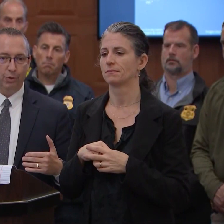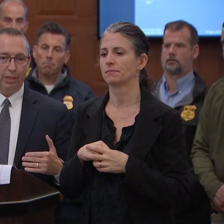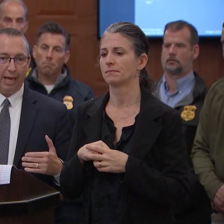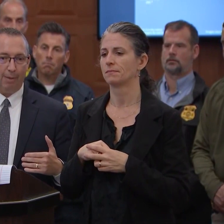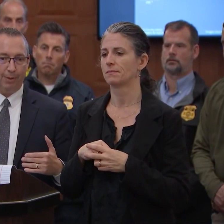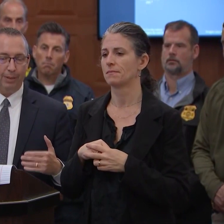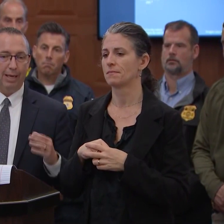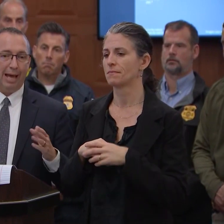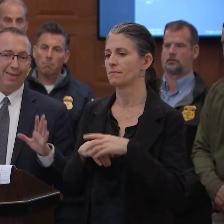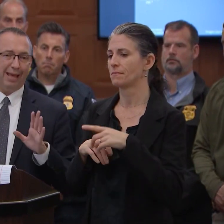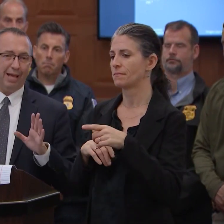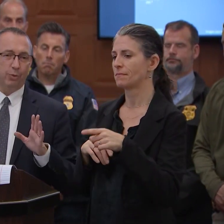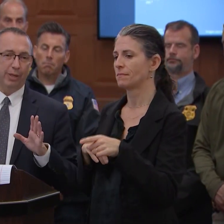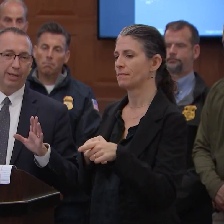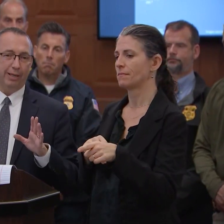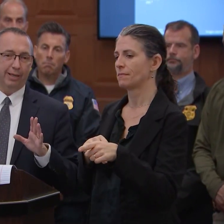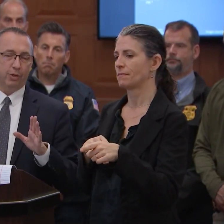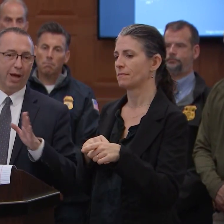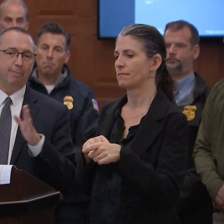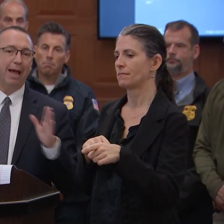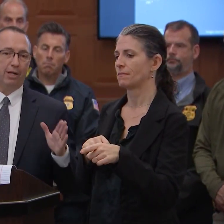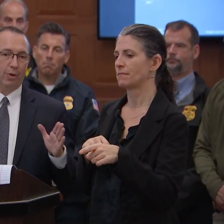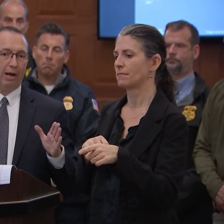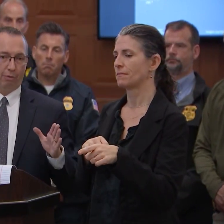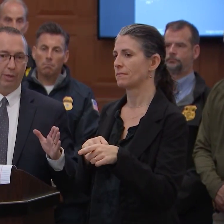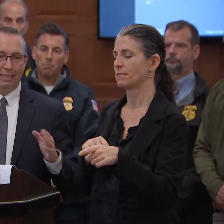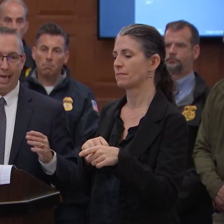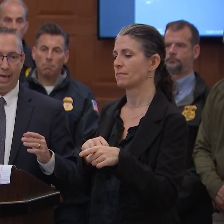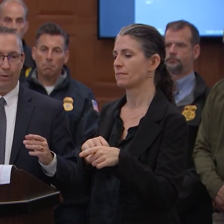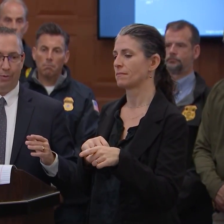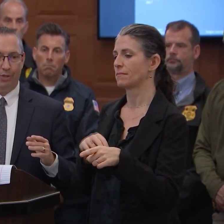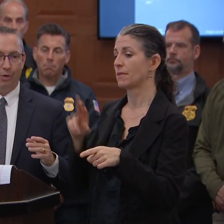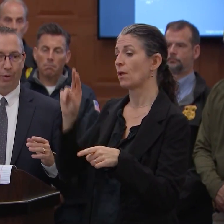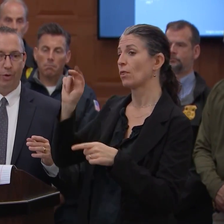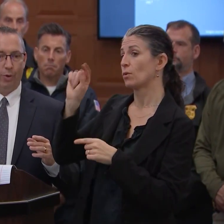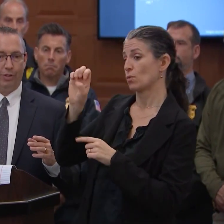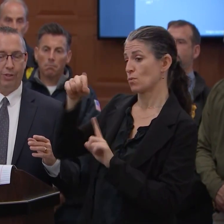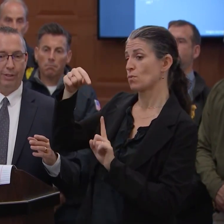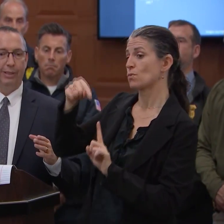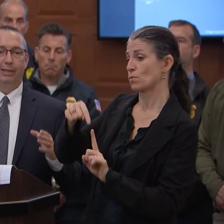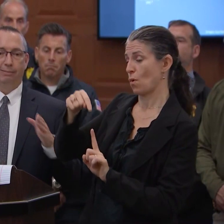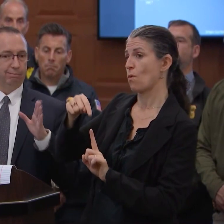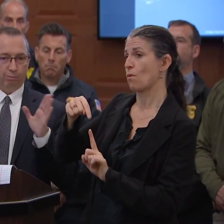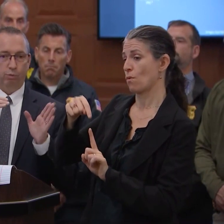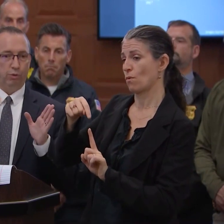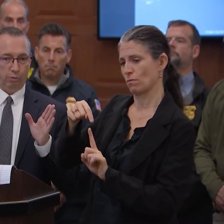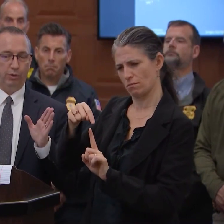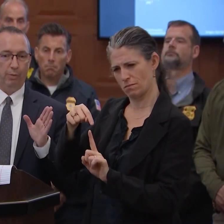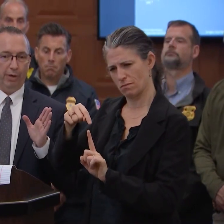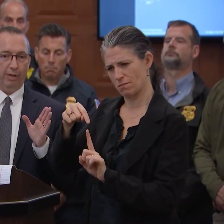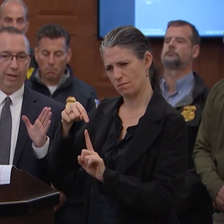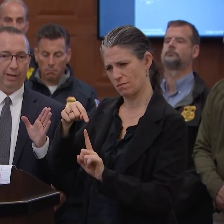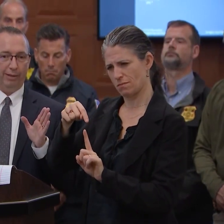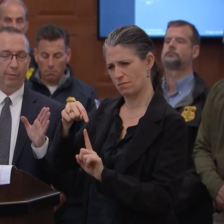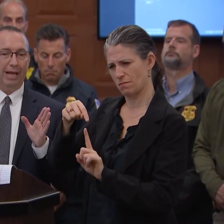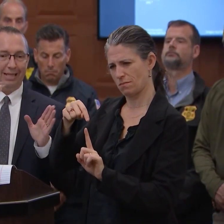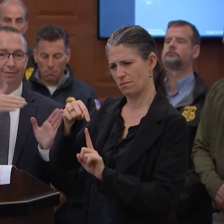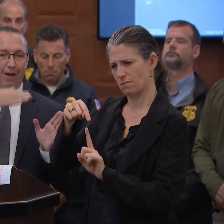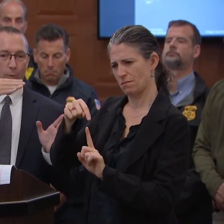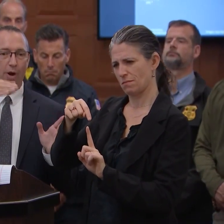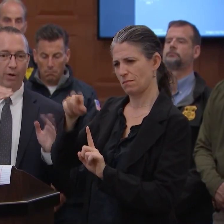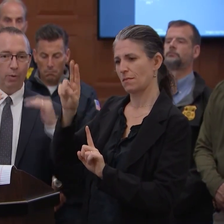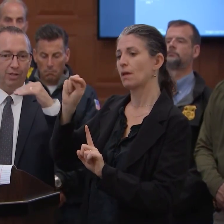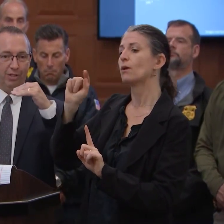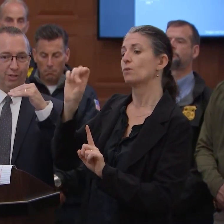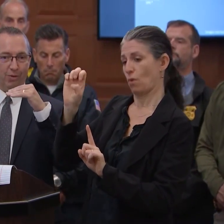initial shooting happened. I think as we try to backtrack through his day, which was an earlier question, can we